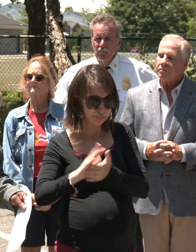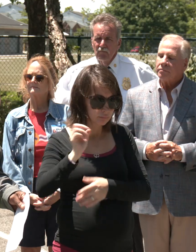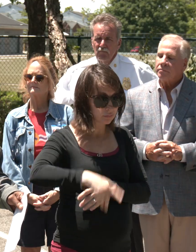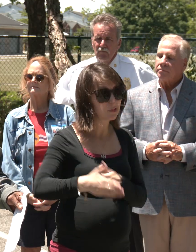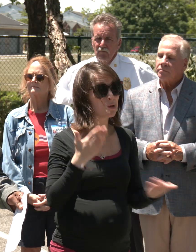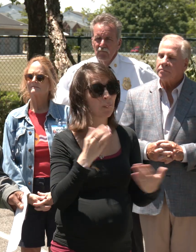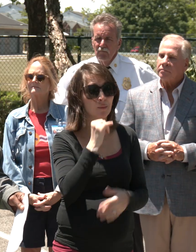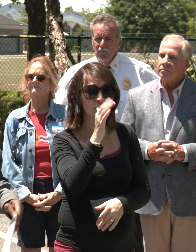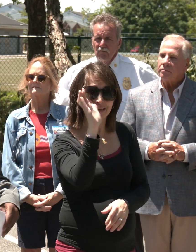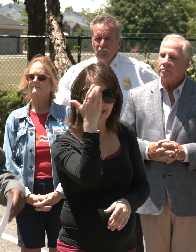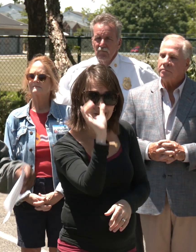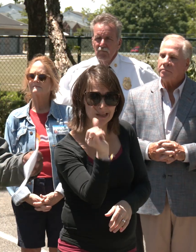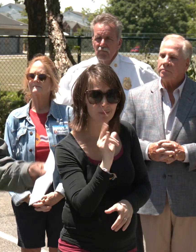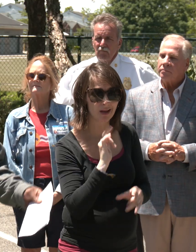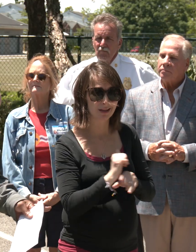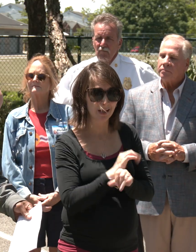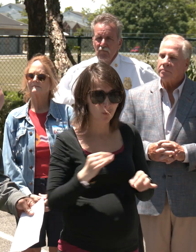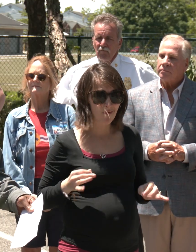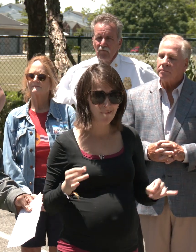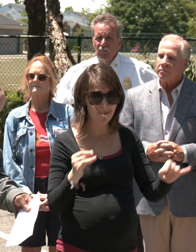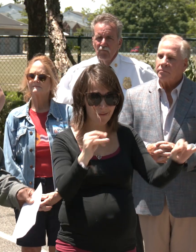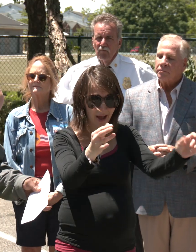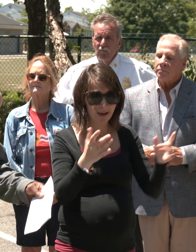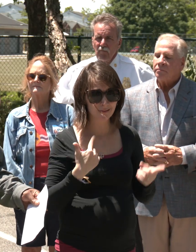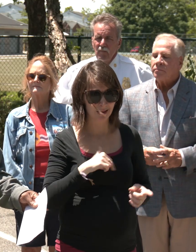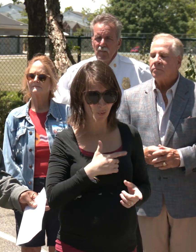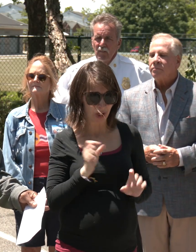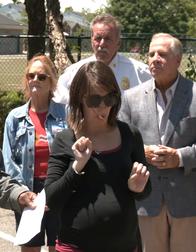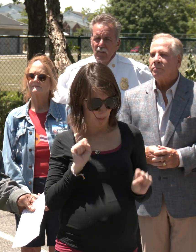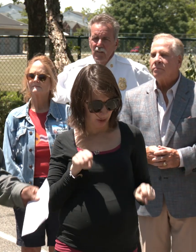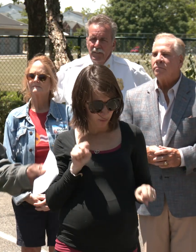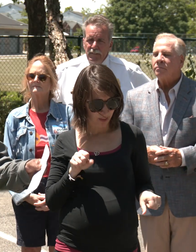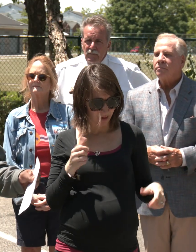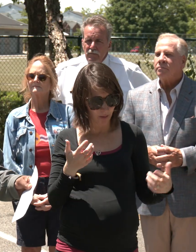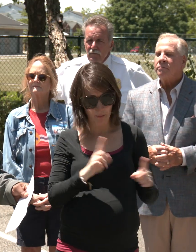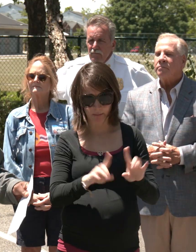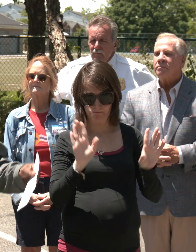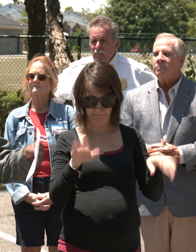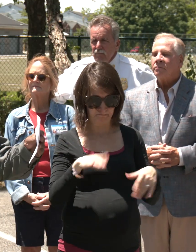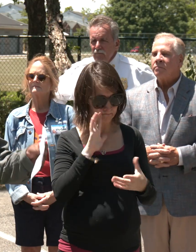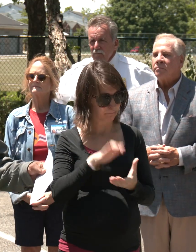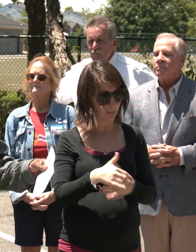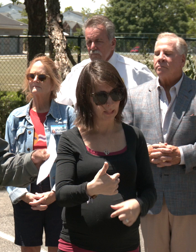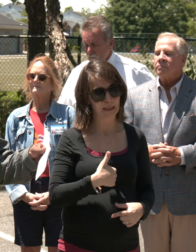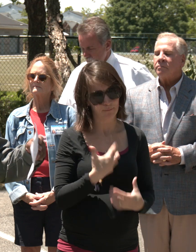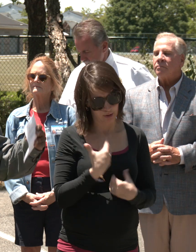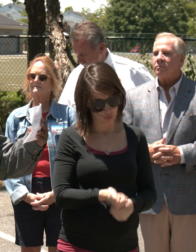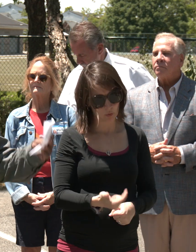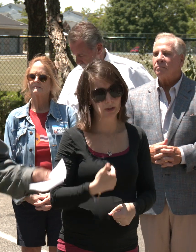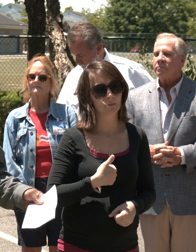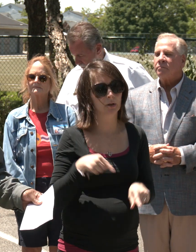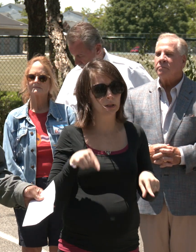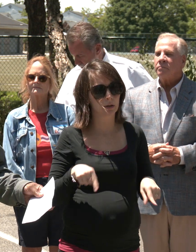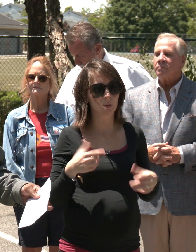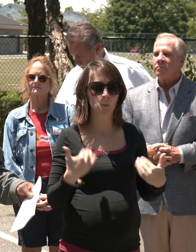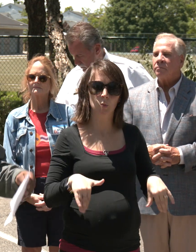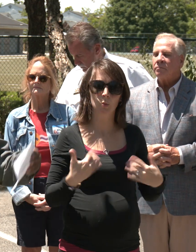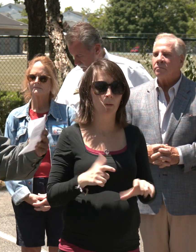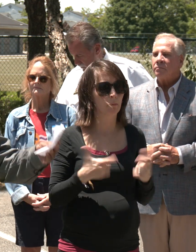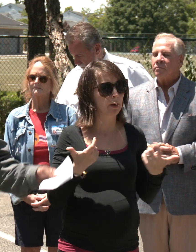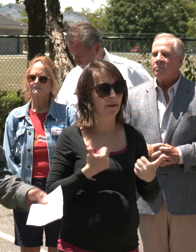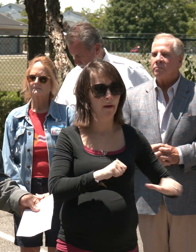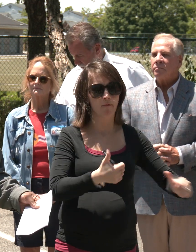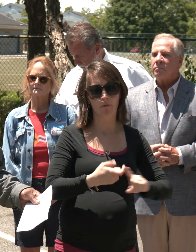seem like it's going as fast as it possibly can, but believe me, this has been a tremendous effort